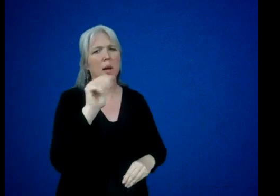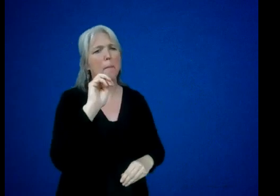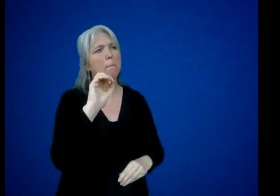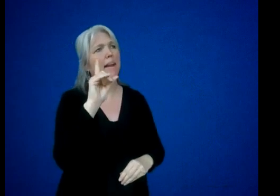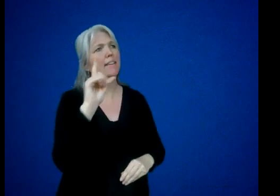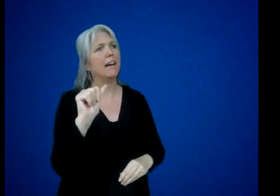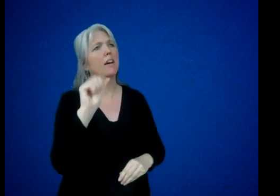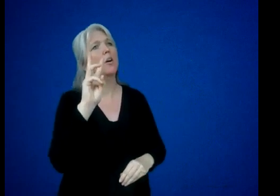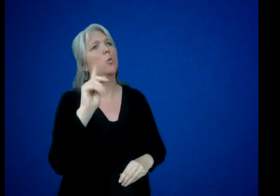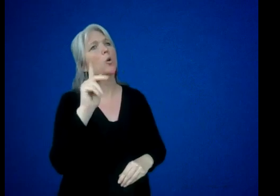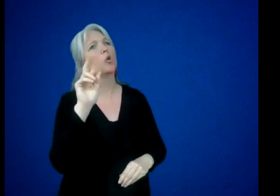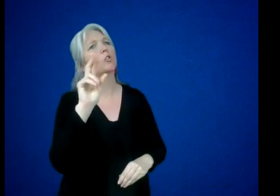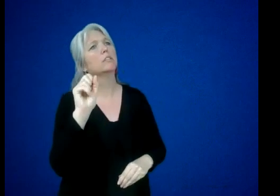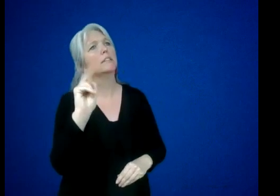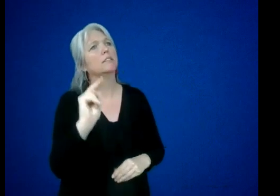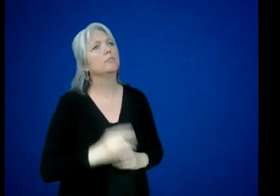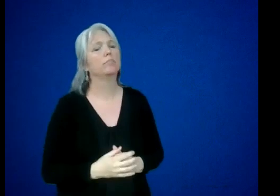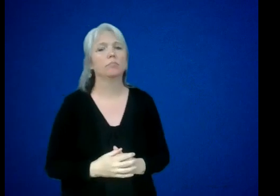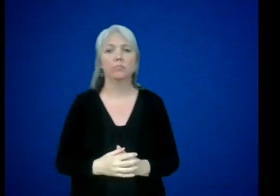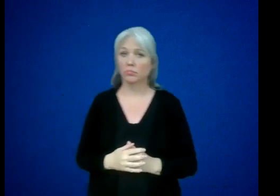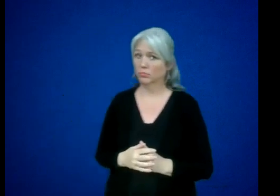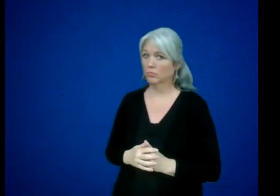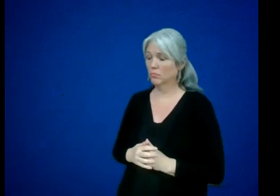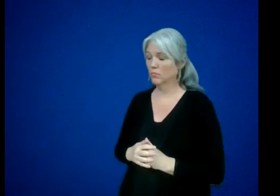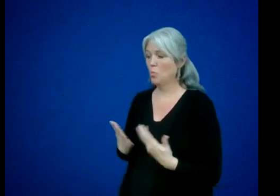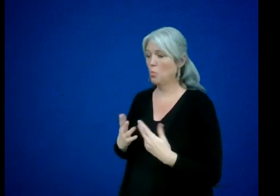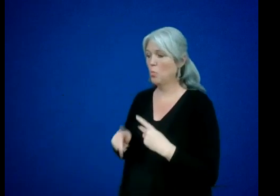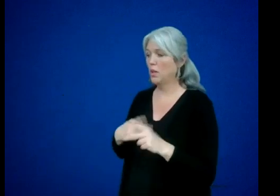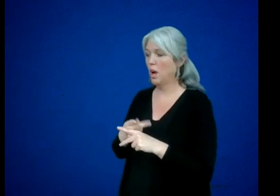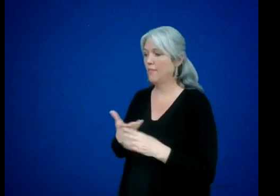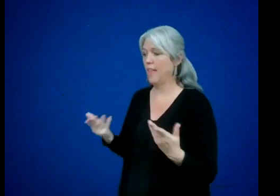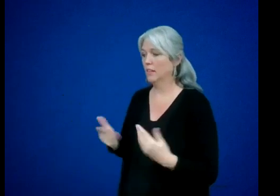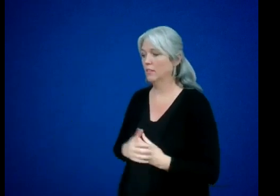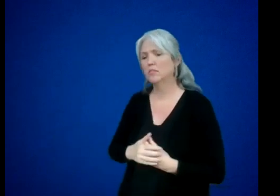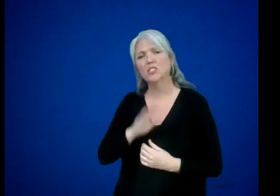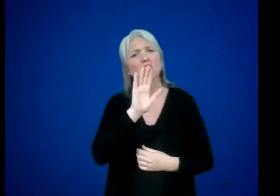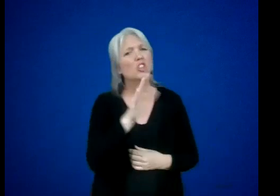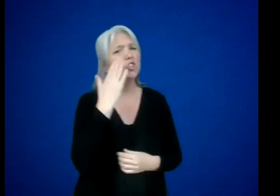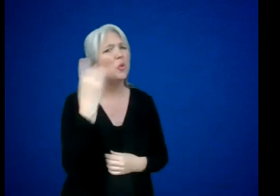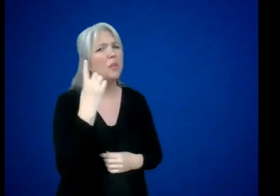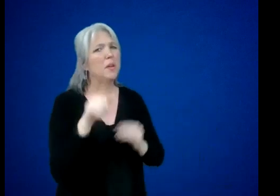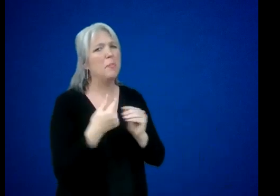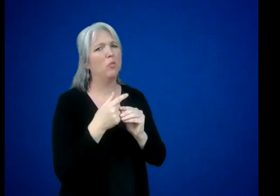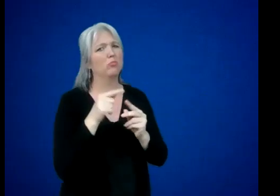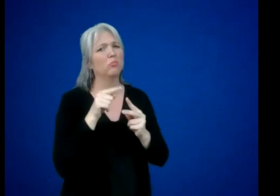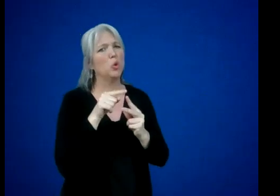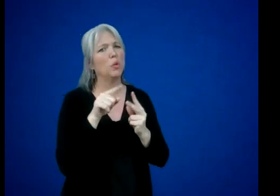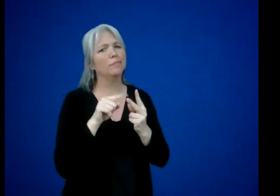Wilkinson? What kind of thing? Do you know something about her and somebody named